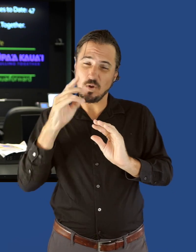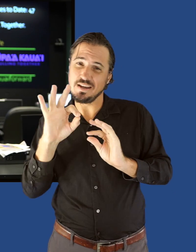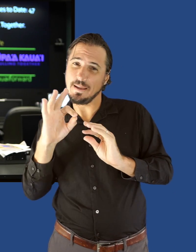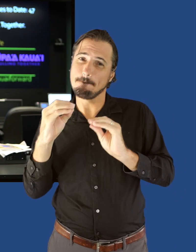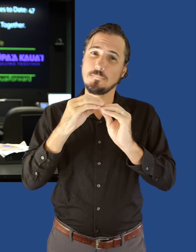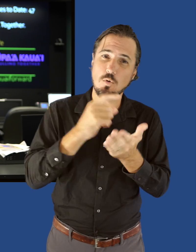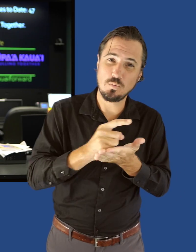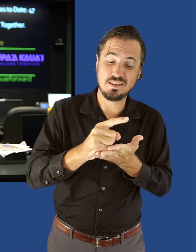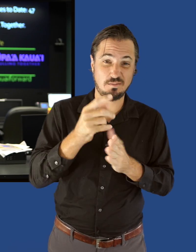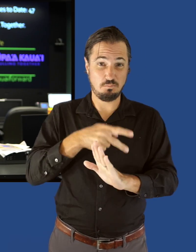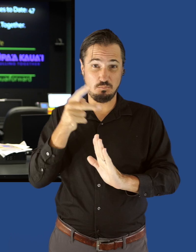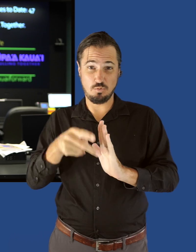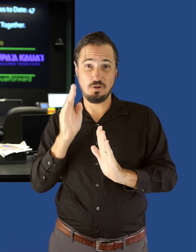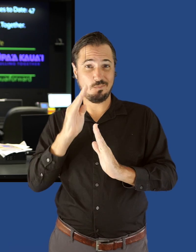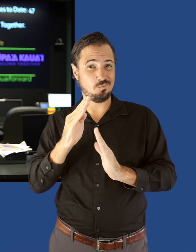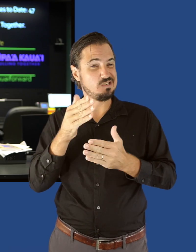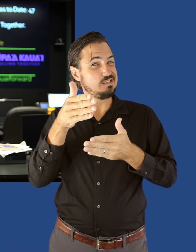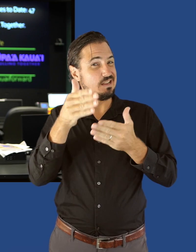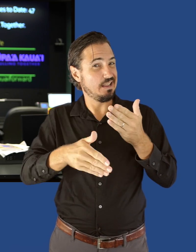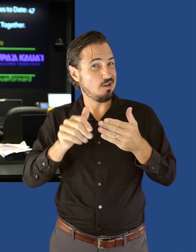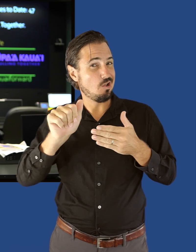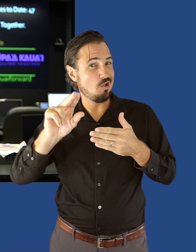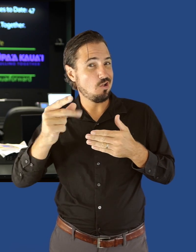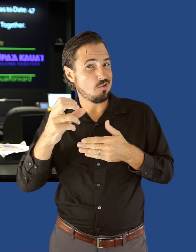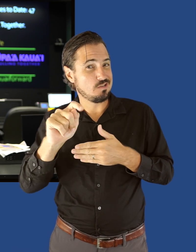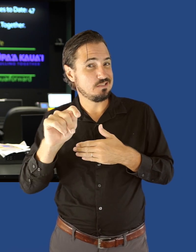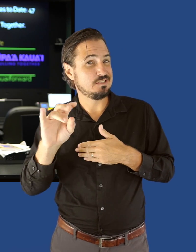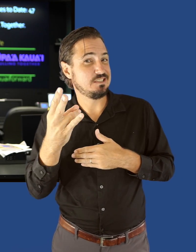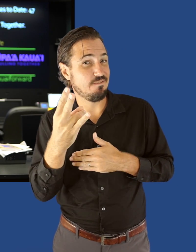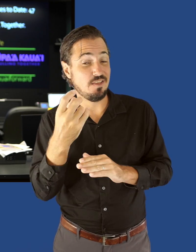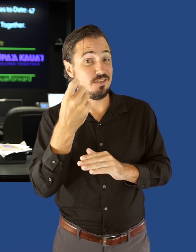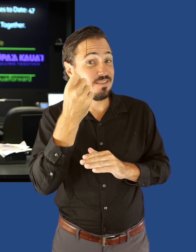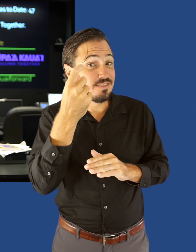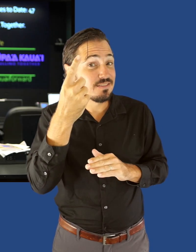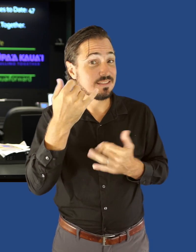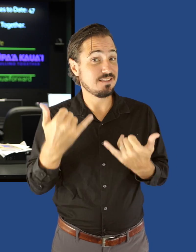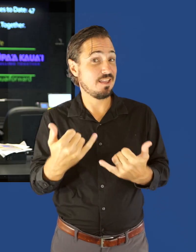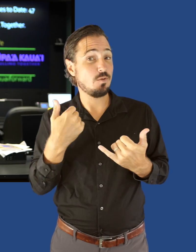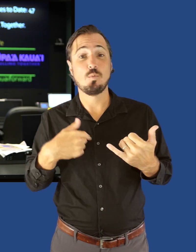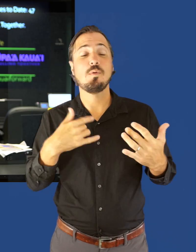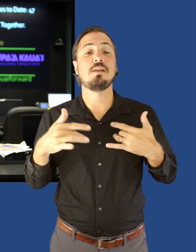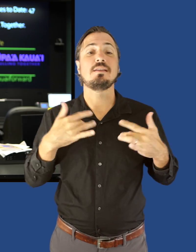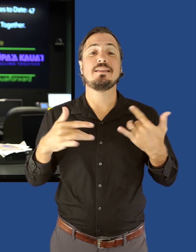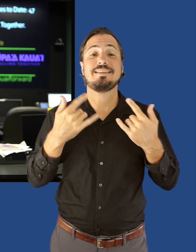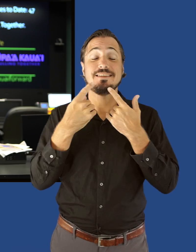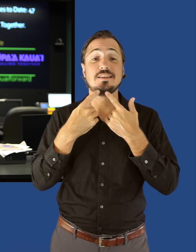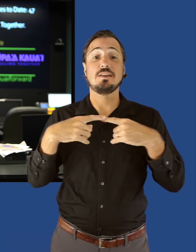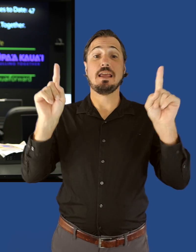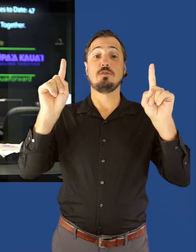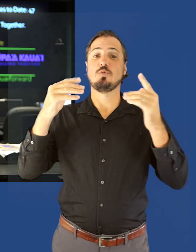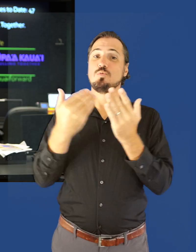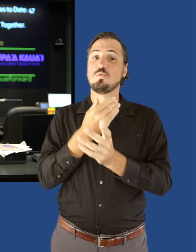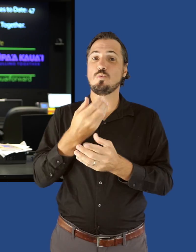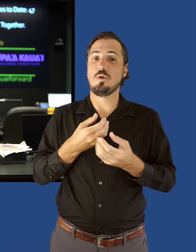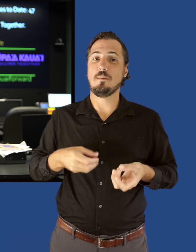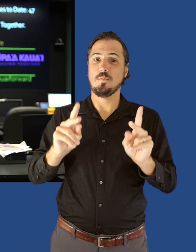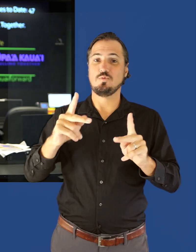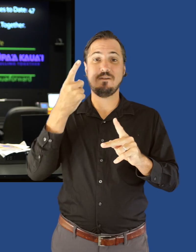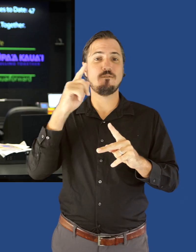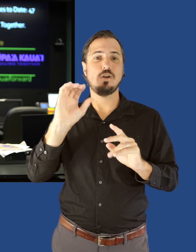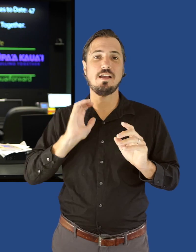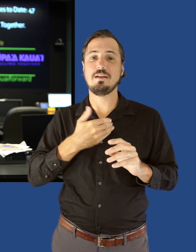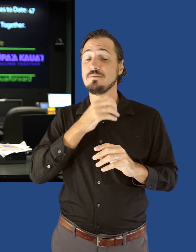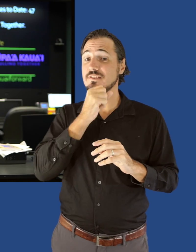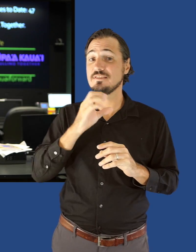program is slated to end on August 7th, but not to worry. We are excited to announce new opportunities for our kupuna